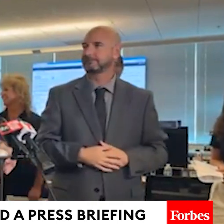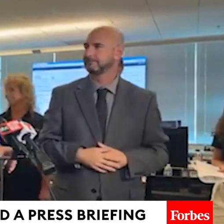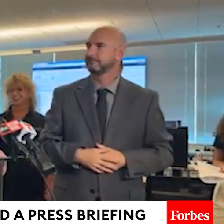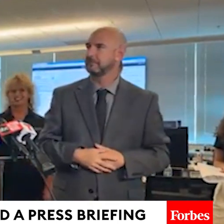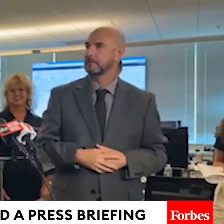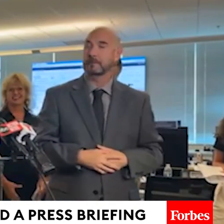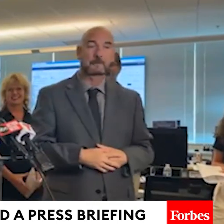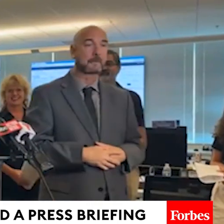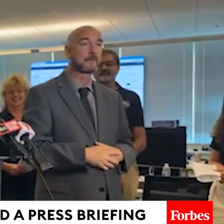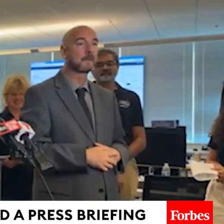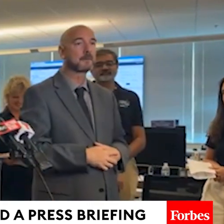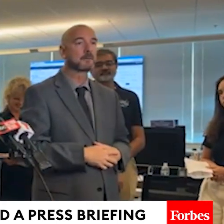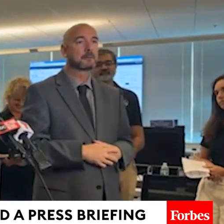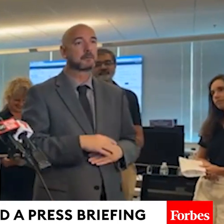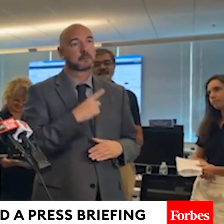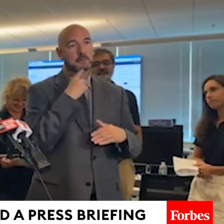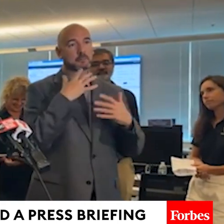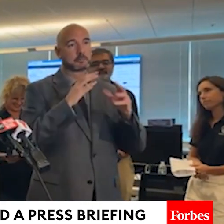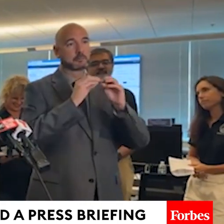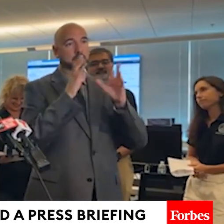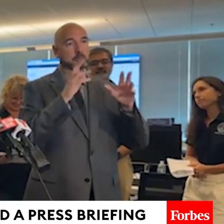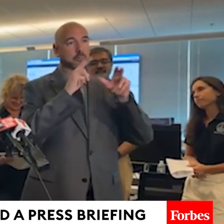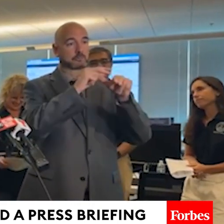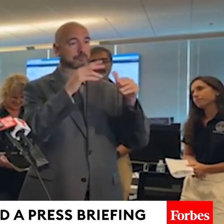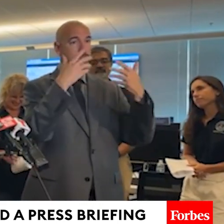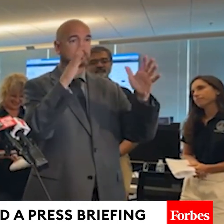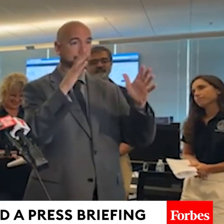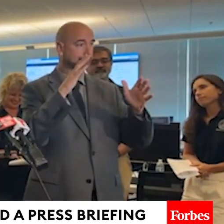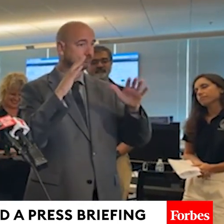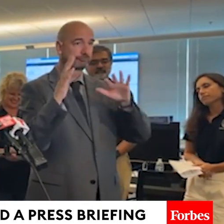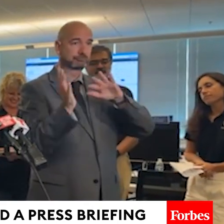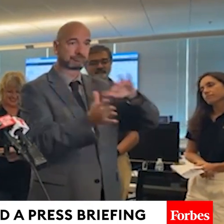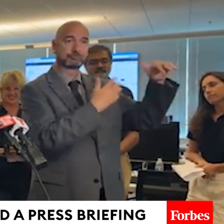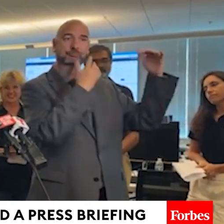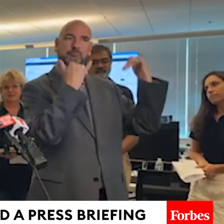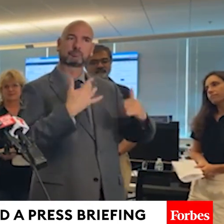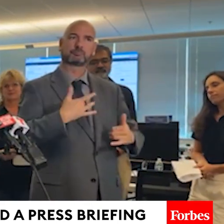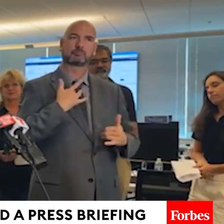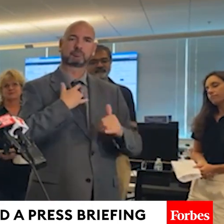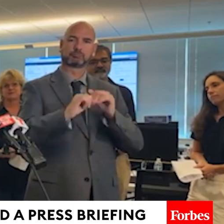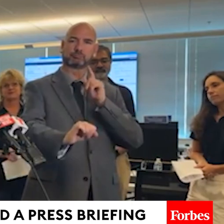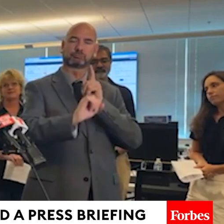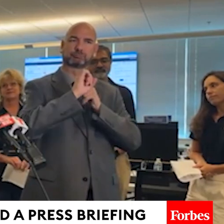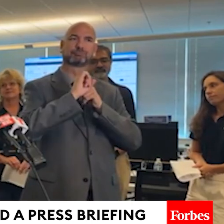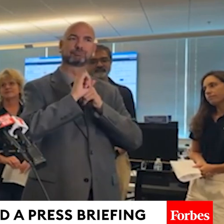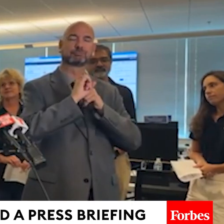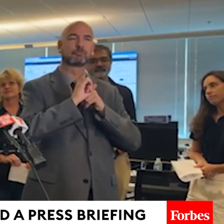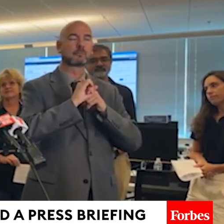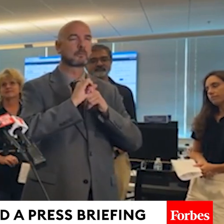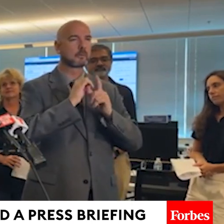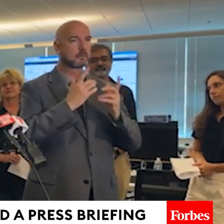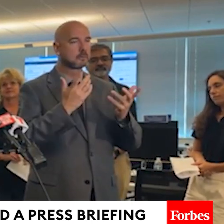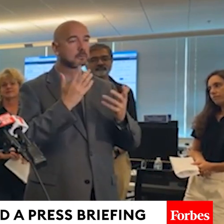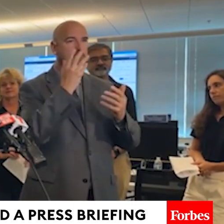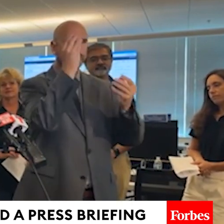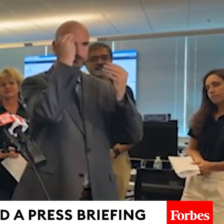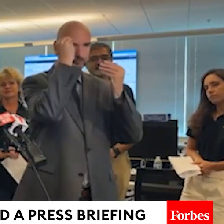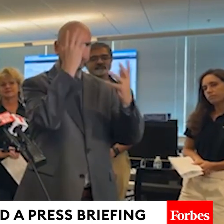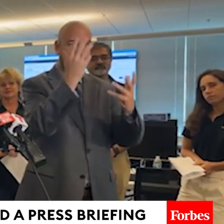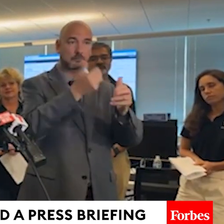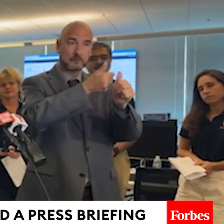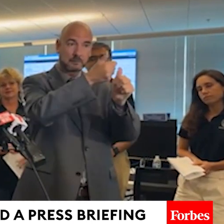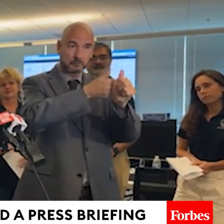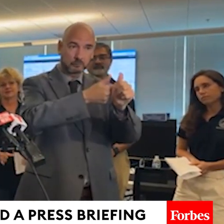It's very clear, even though the hurricane's passed, that we're still feeling the impacts. And I can assure everyone out there that every Tampa Police